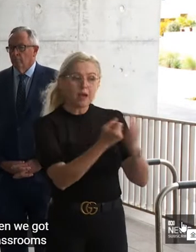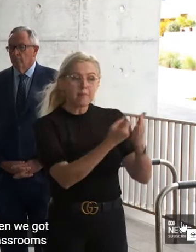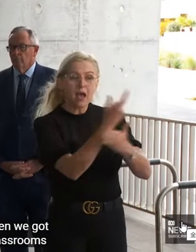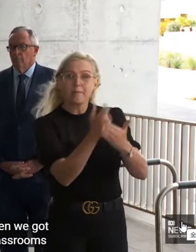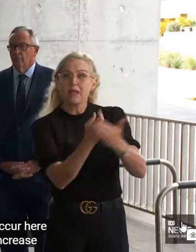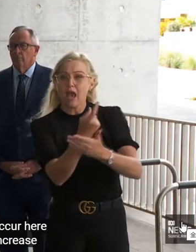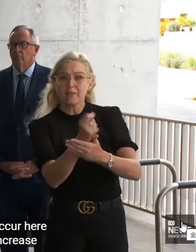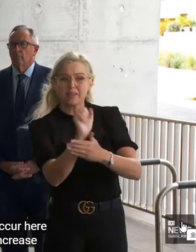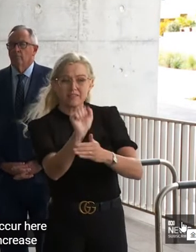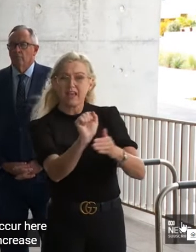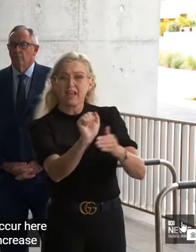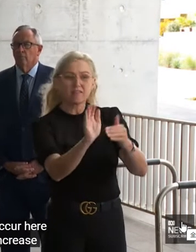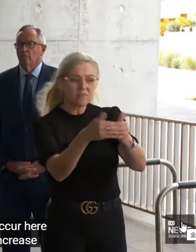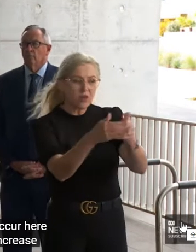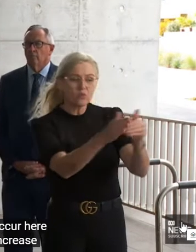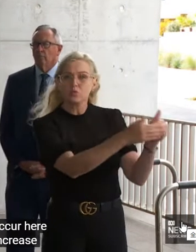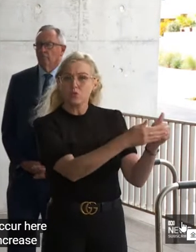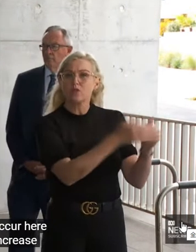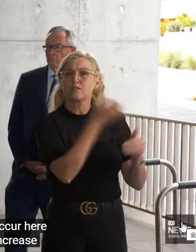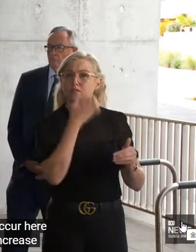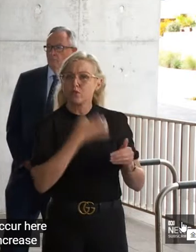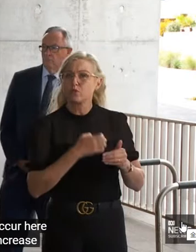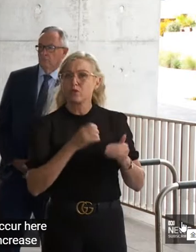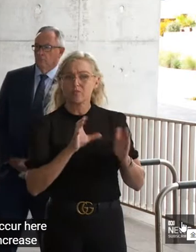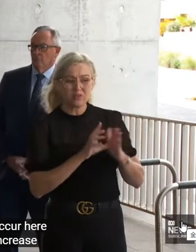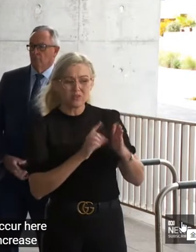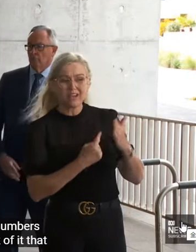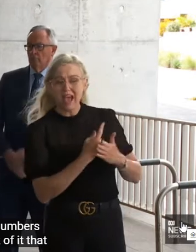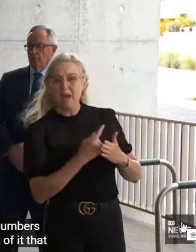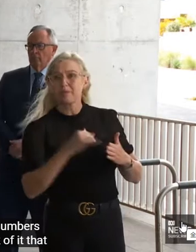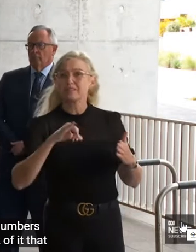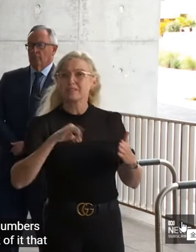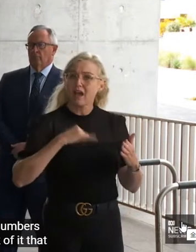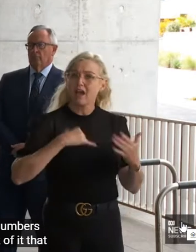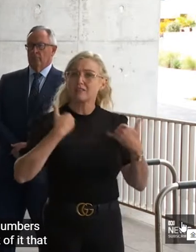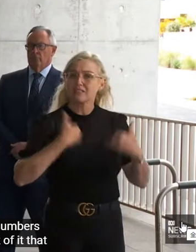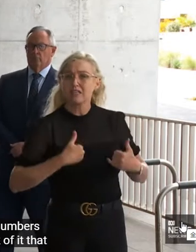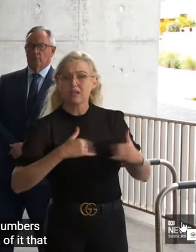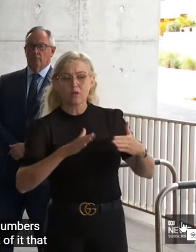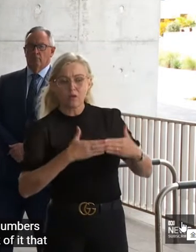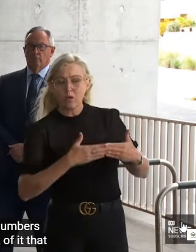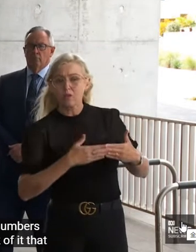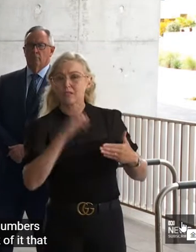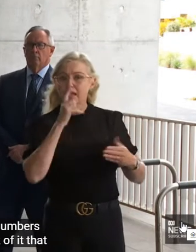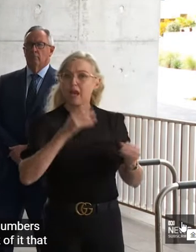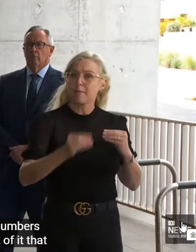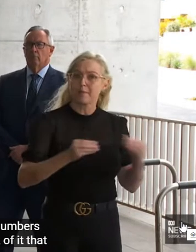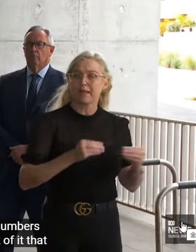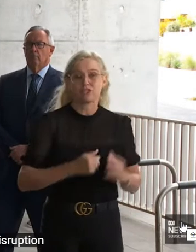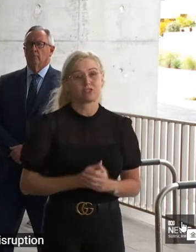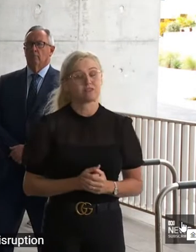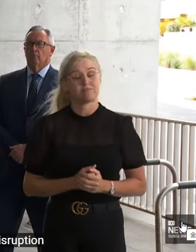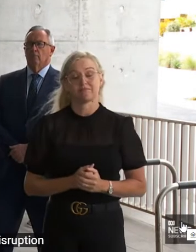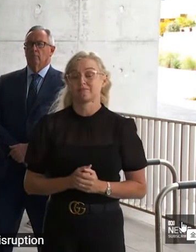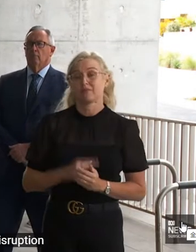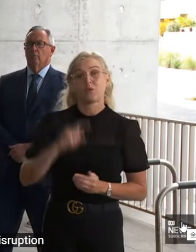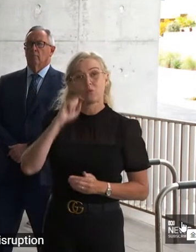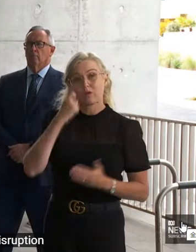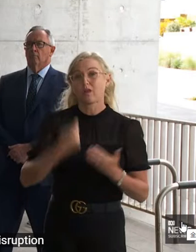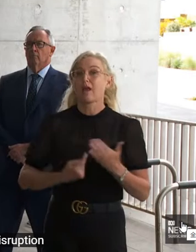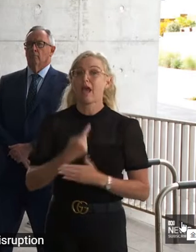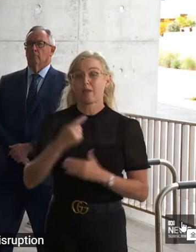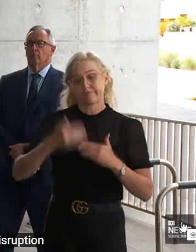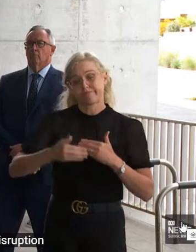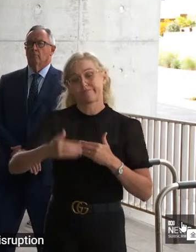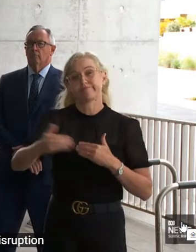increase and close contact numbers increase off the back of it, that there will be some disruption. That won't be unique here in New South Wales. That will